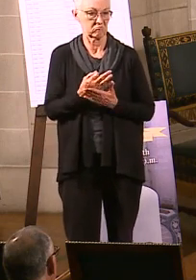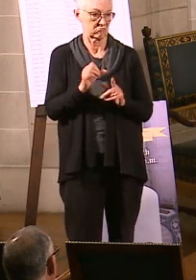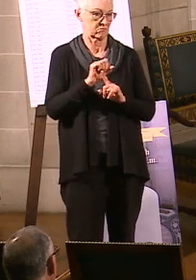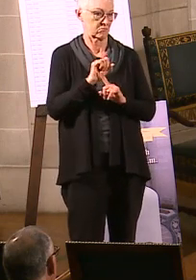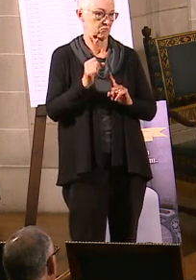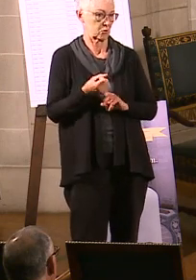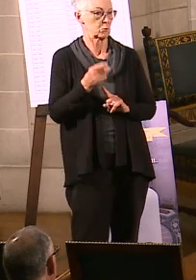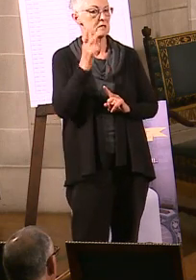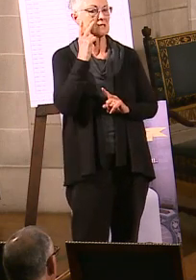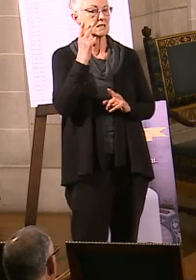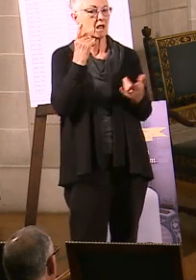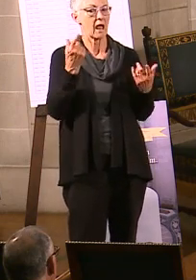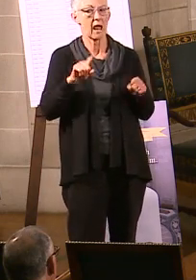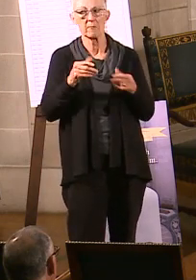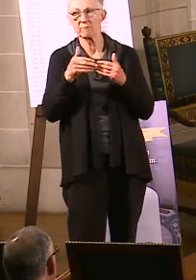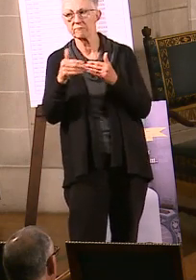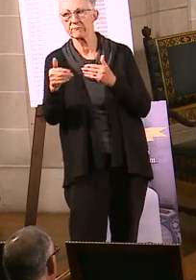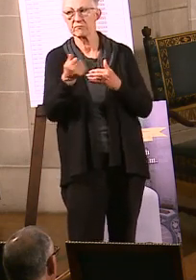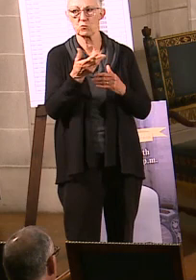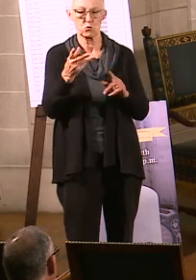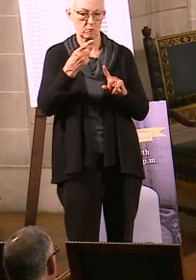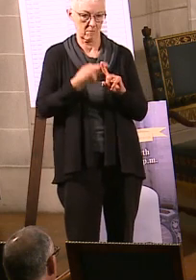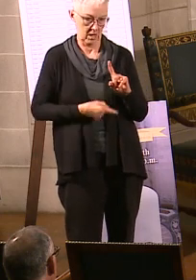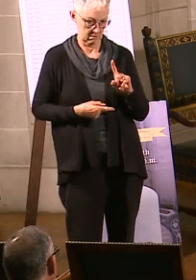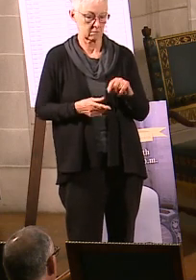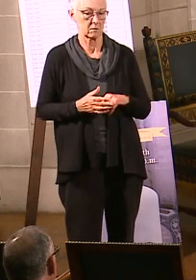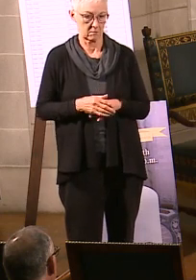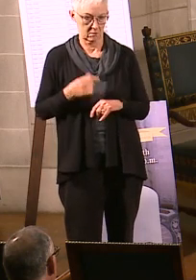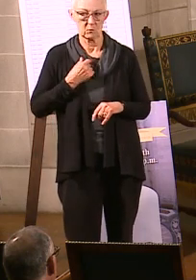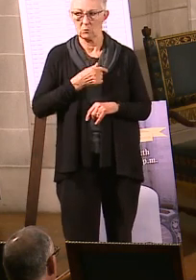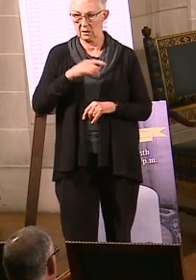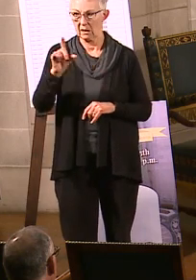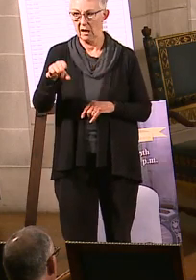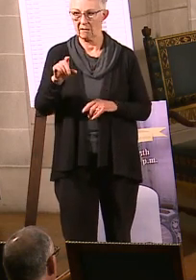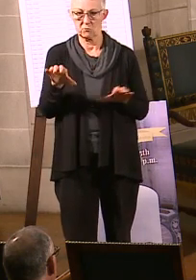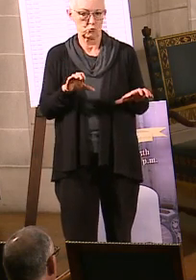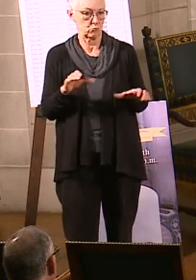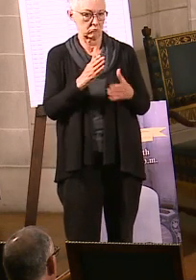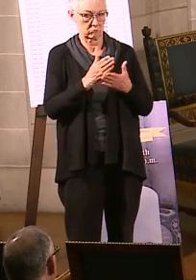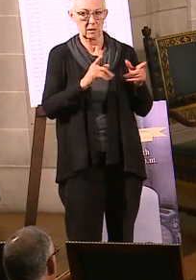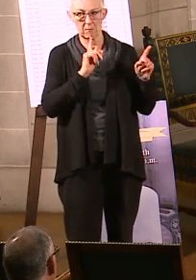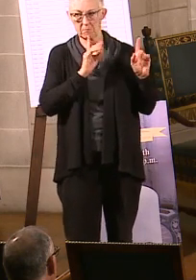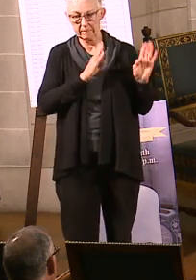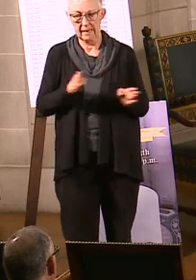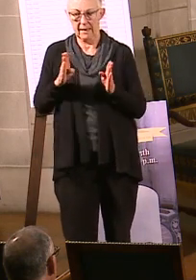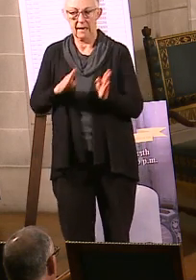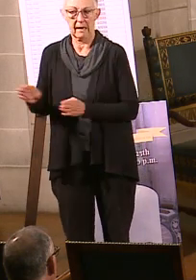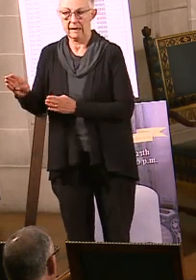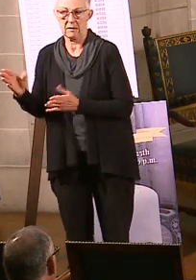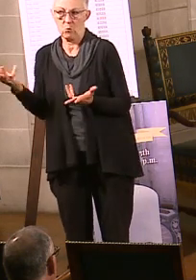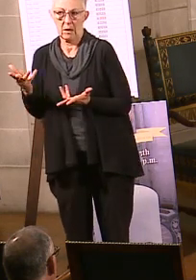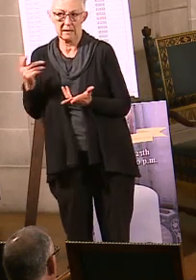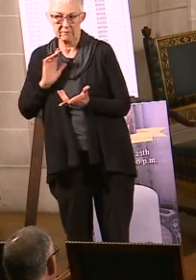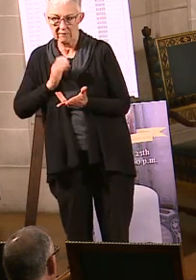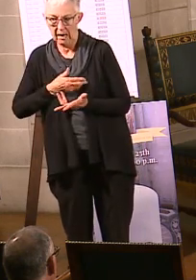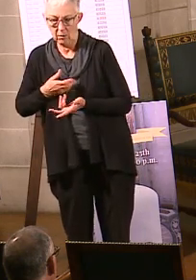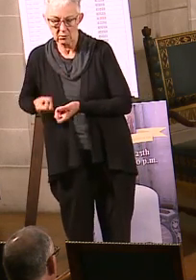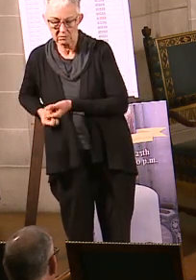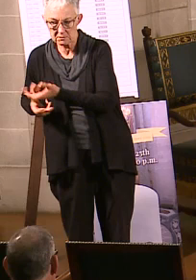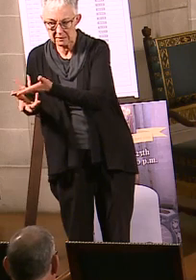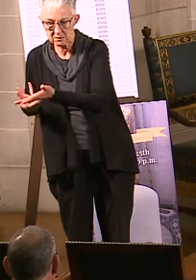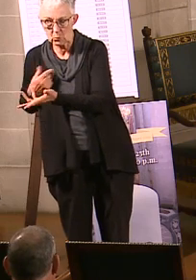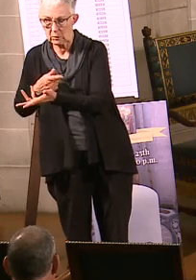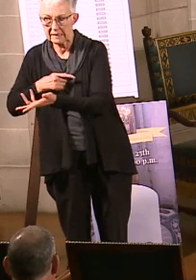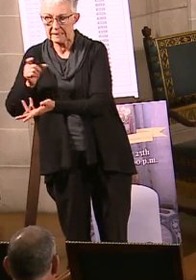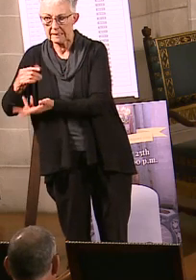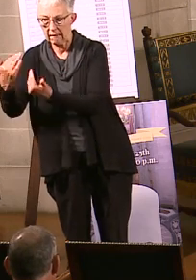to happen over the next couple of months. But you're absolutely right. We are going to have to be doing some planning with regard to what are our expenses we're going to be constraining, what expenses, what are